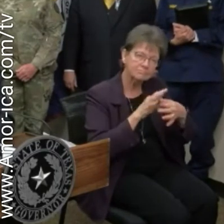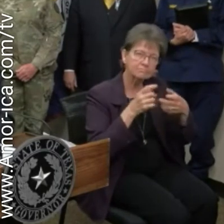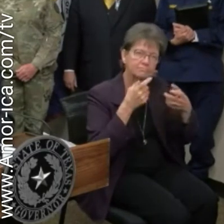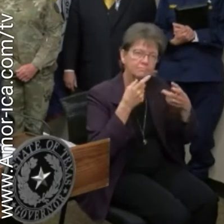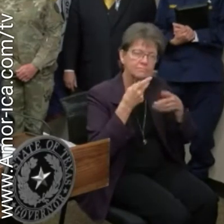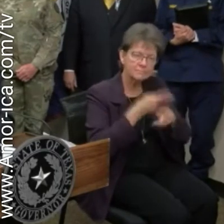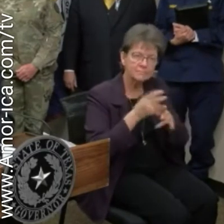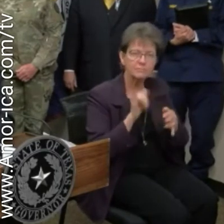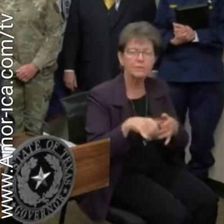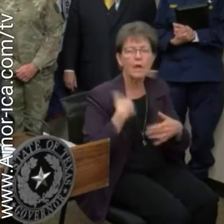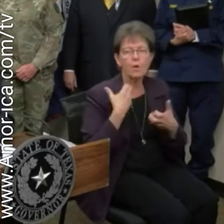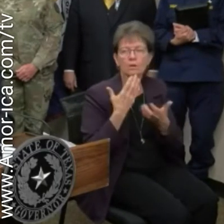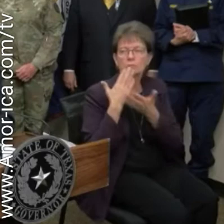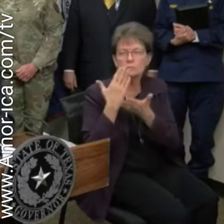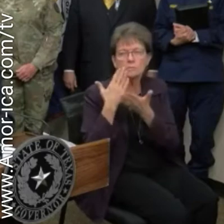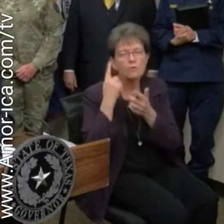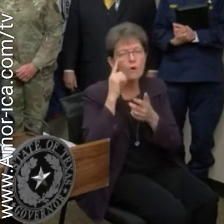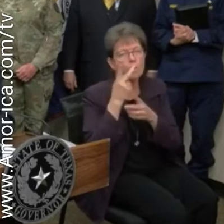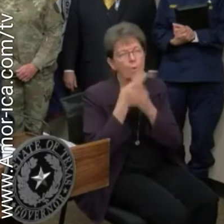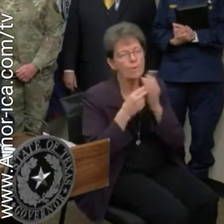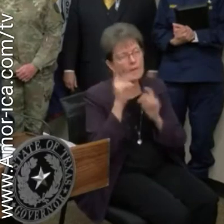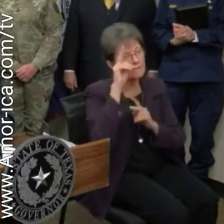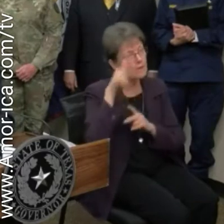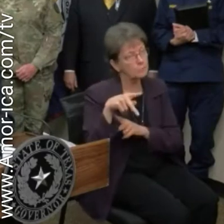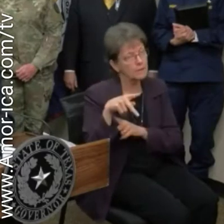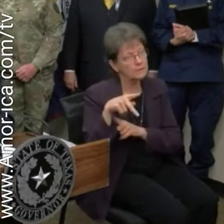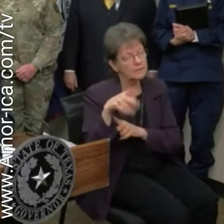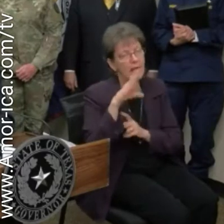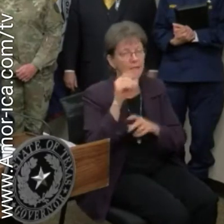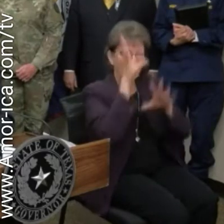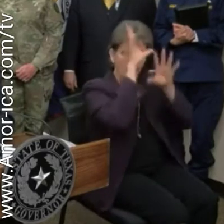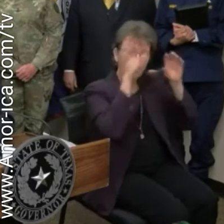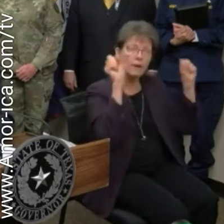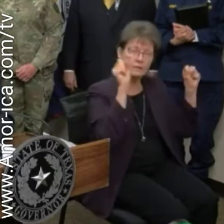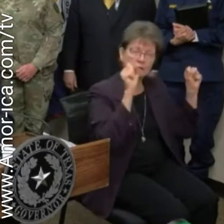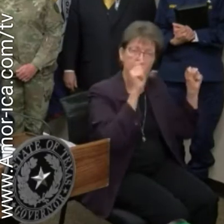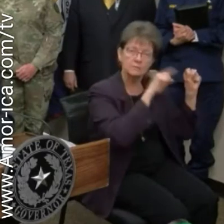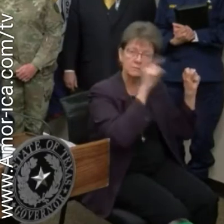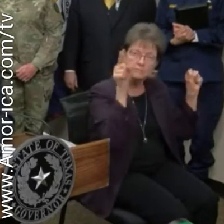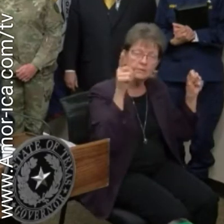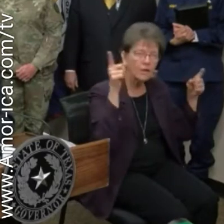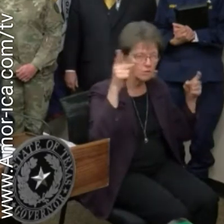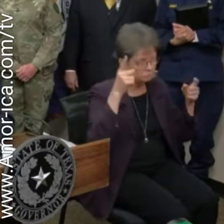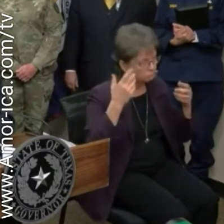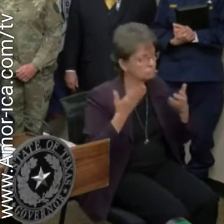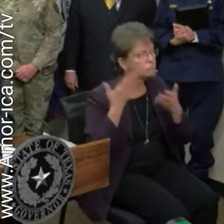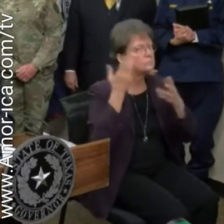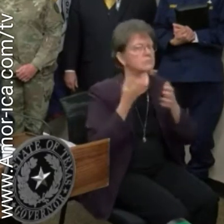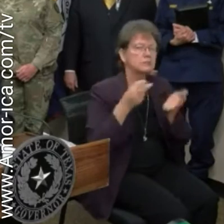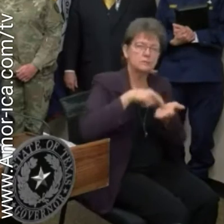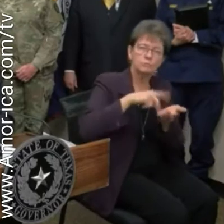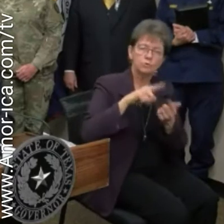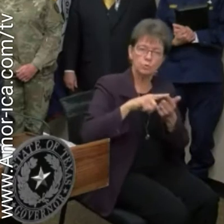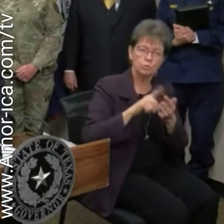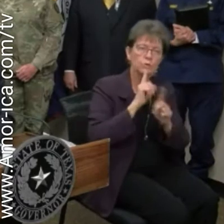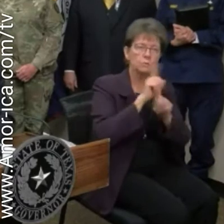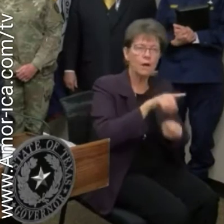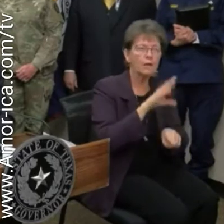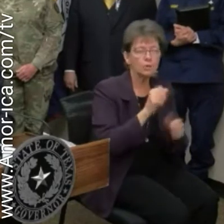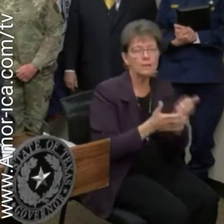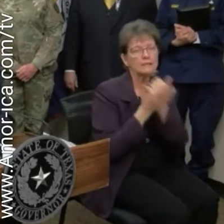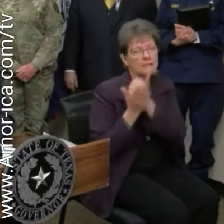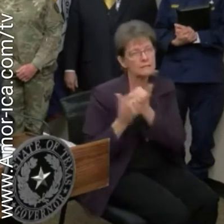my gratitude for both the Vice President as well as the President for the way that they are stepping up to respond to this and to